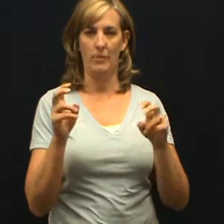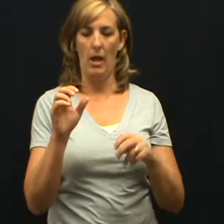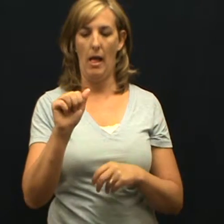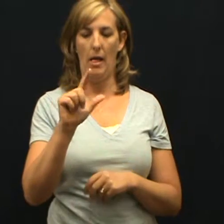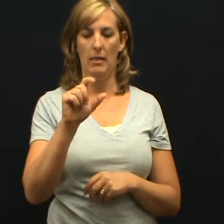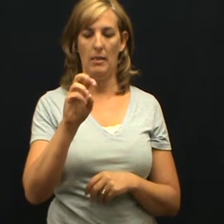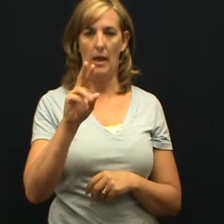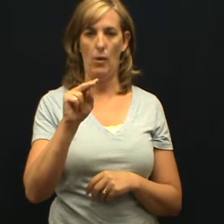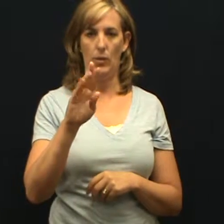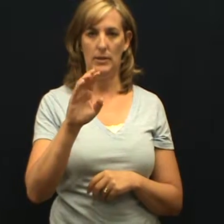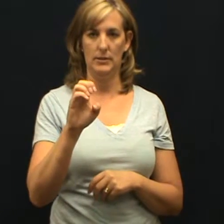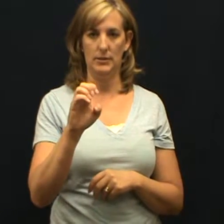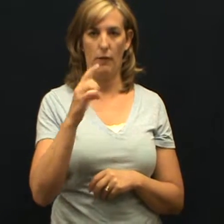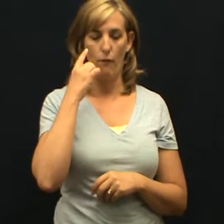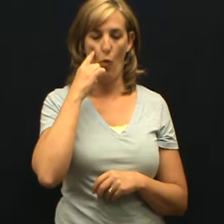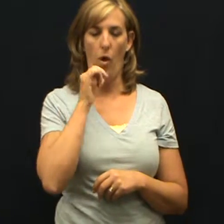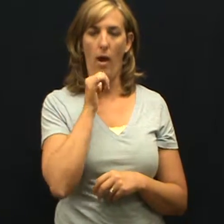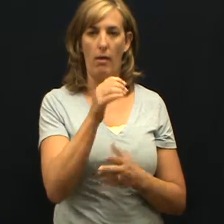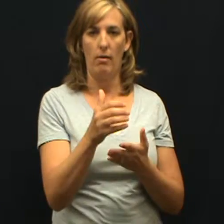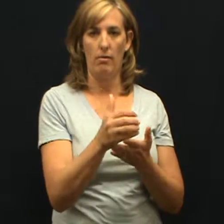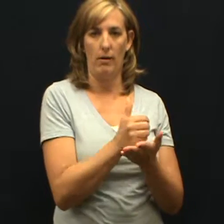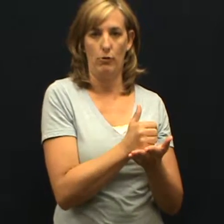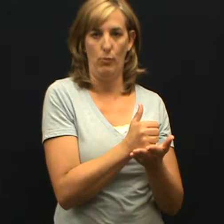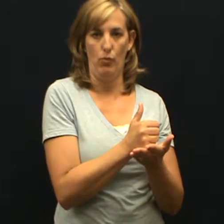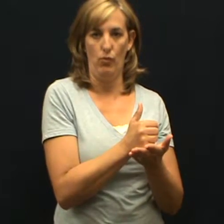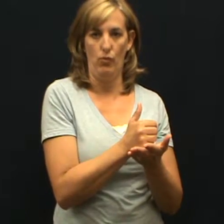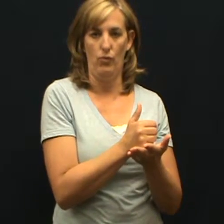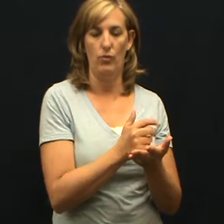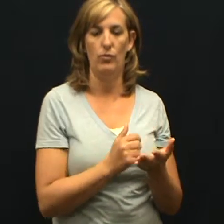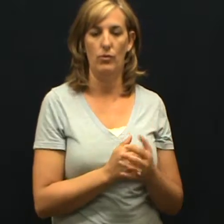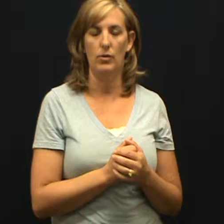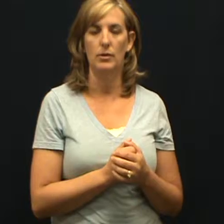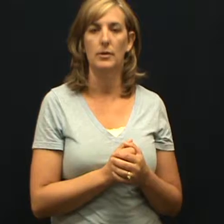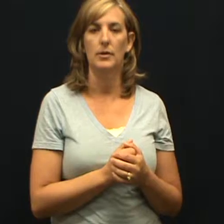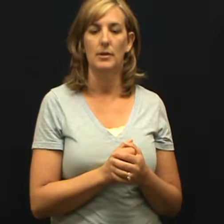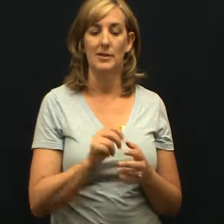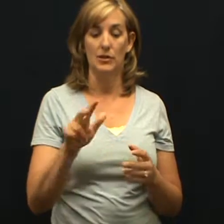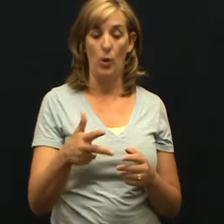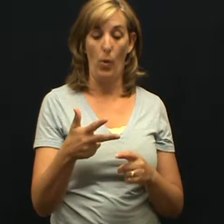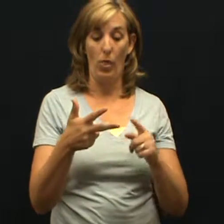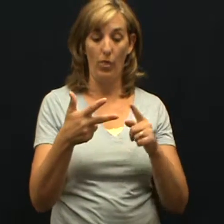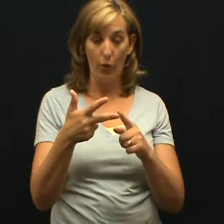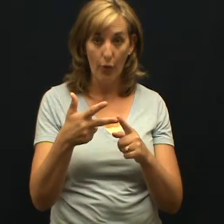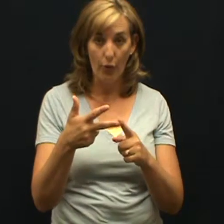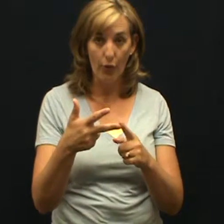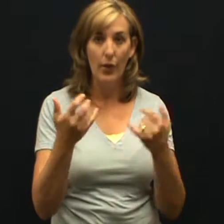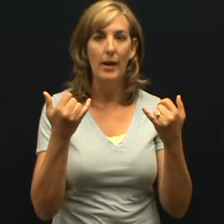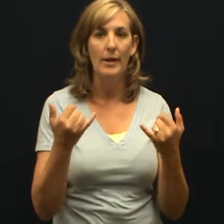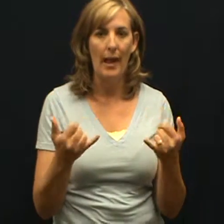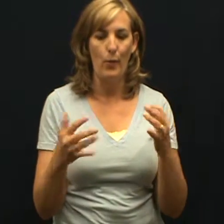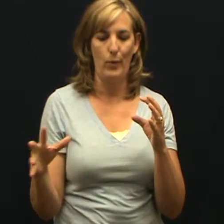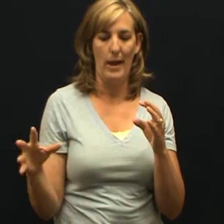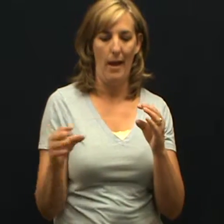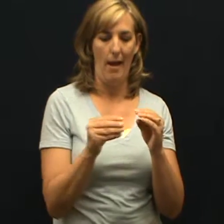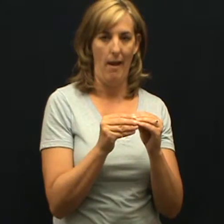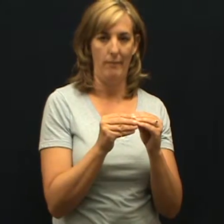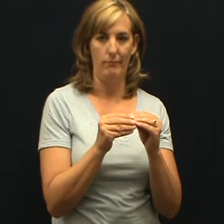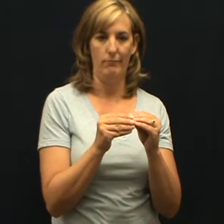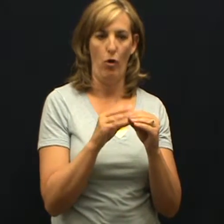be. So step 3, we add all of those amounts up, and we find that our estimated uncollectible